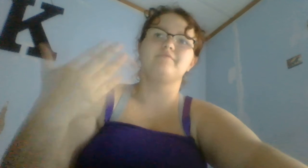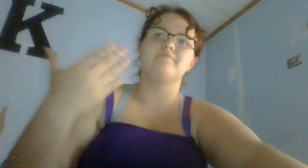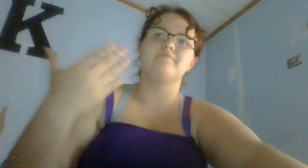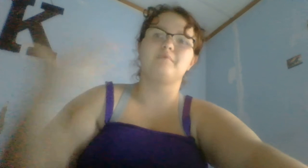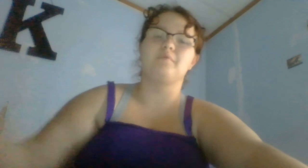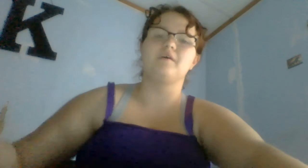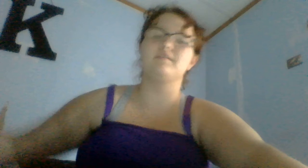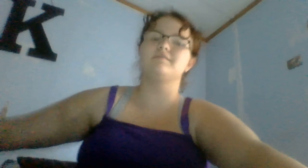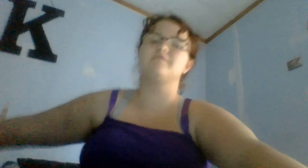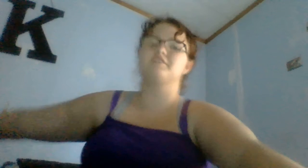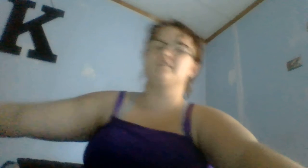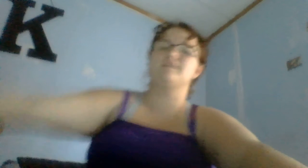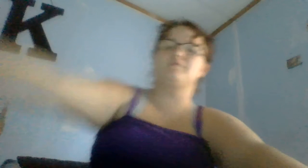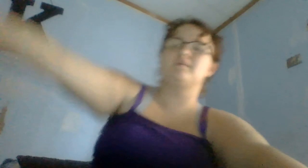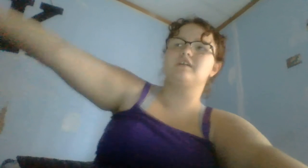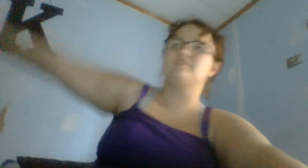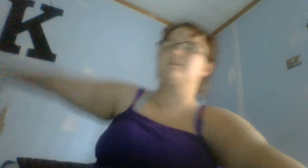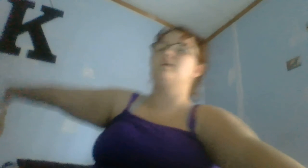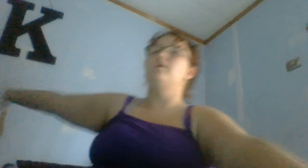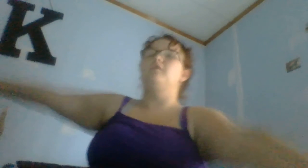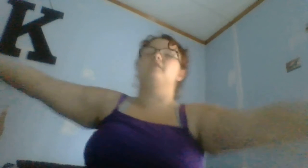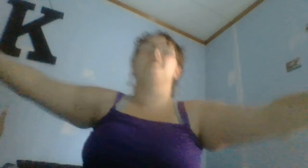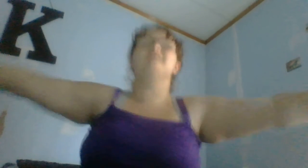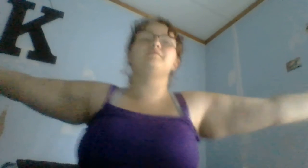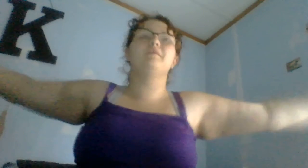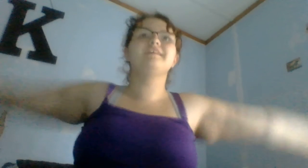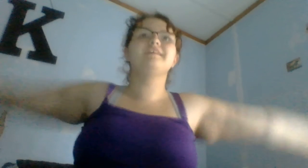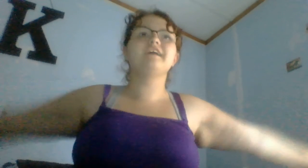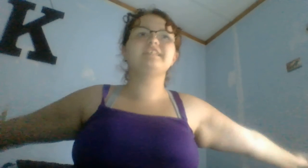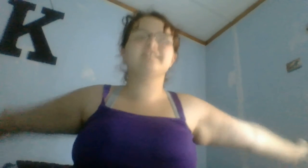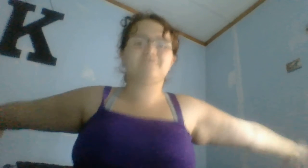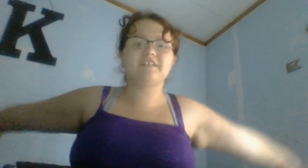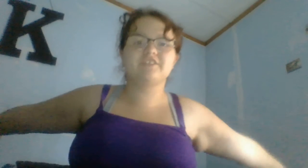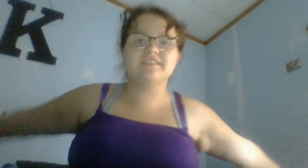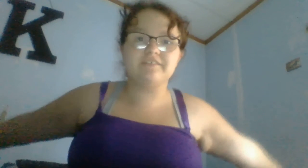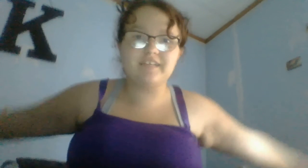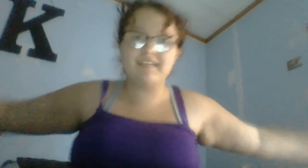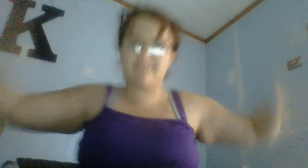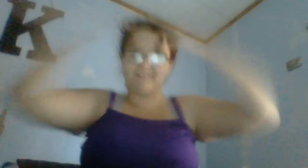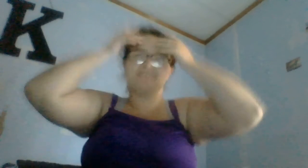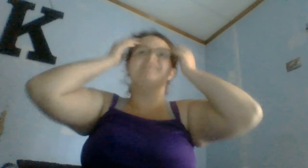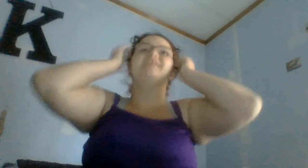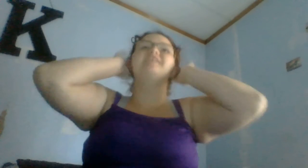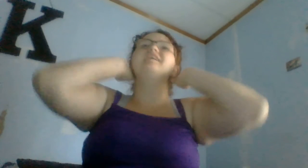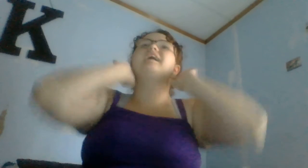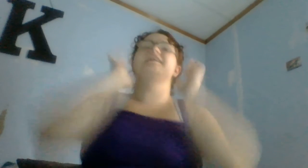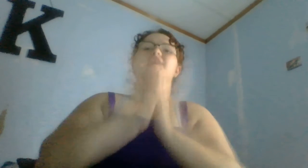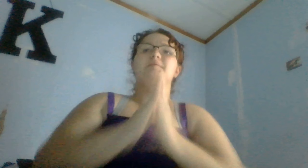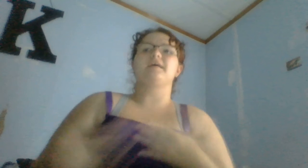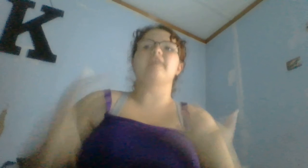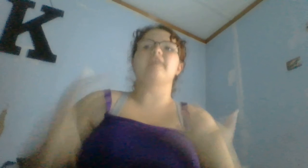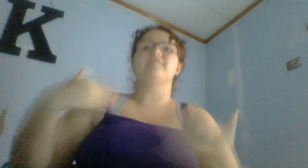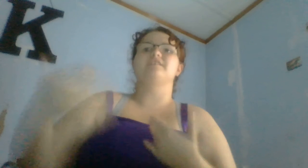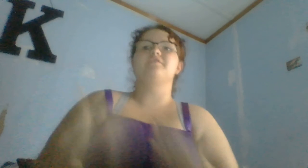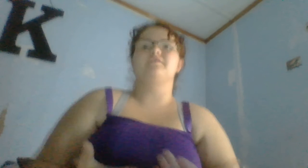one thirty one hundred or one thousand three hundred and seventy eight dollars and that'll be every single